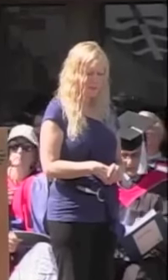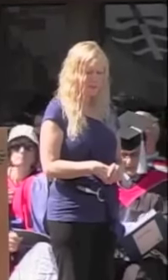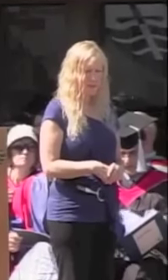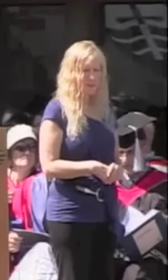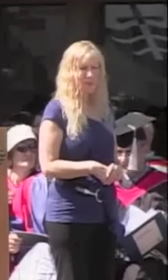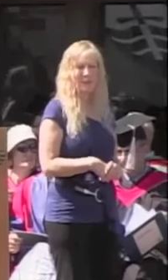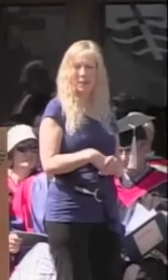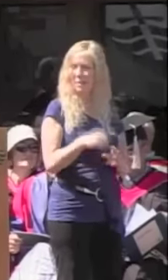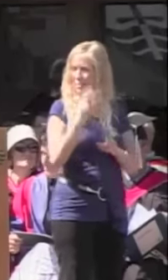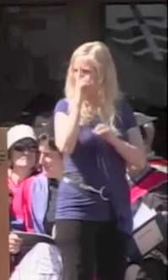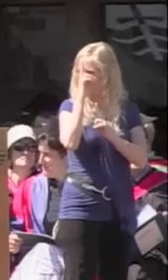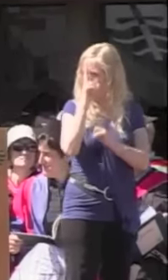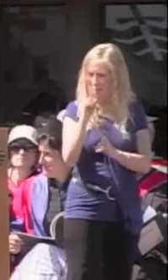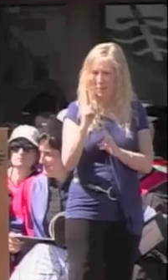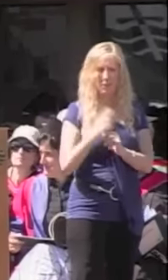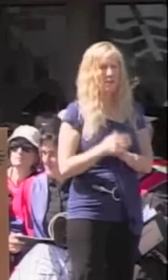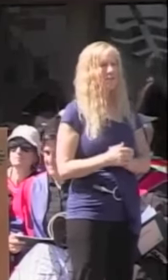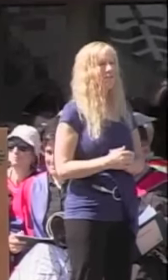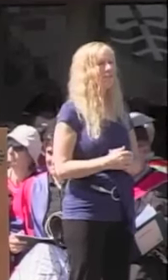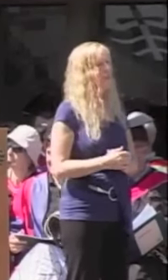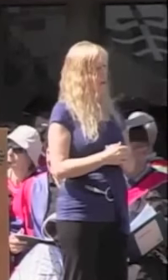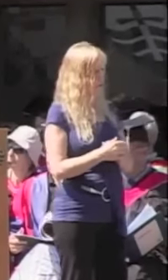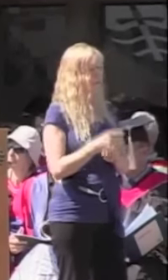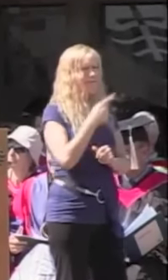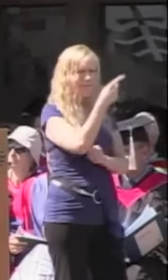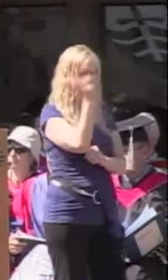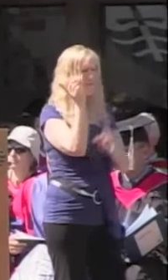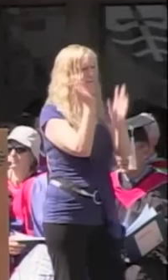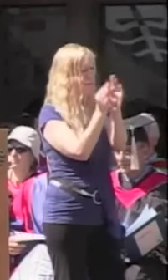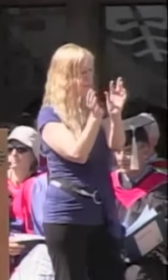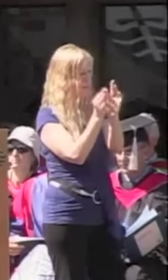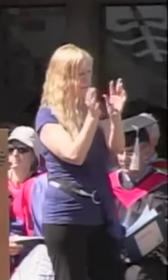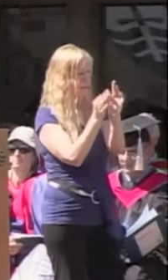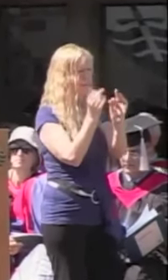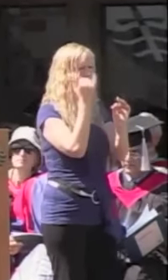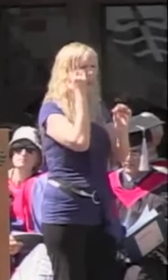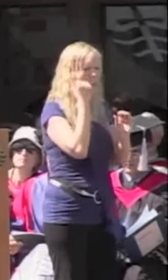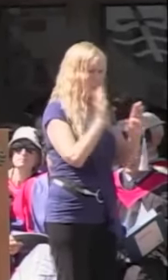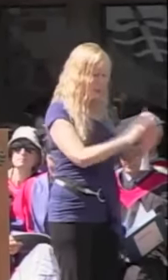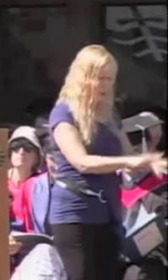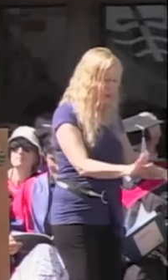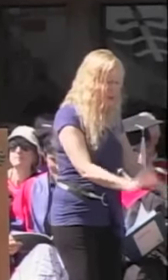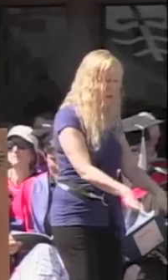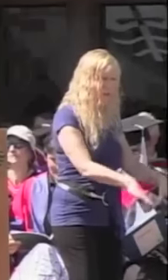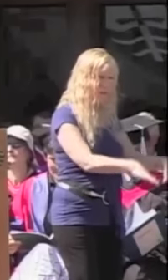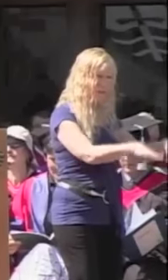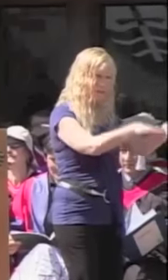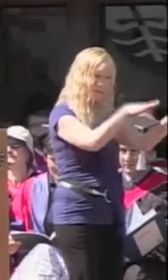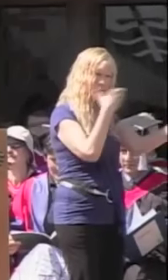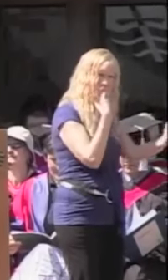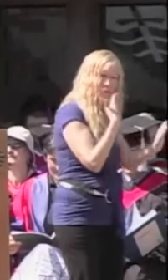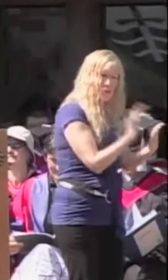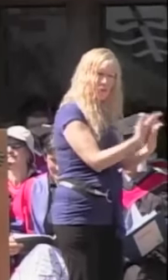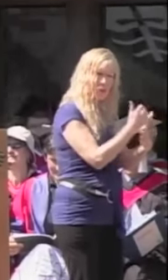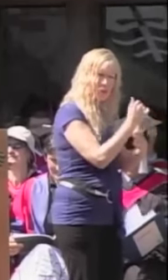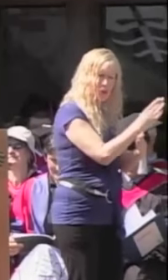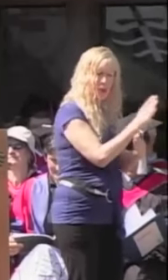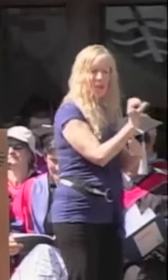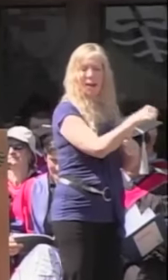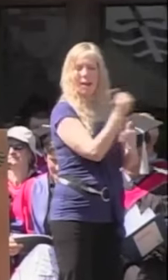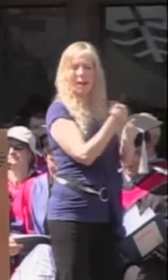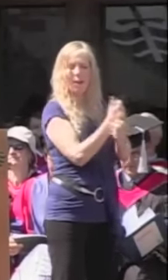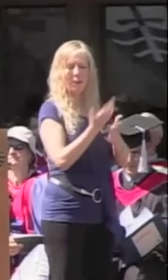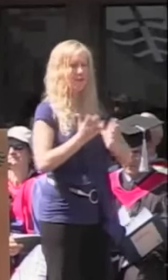Mr. Chancellor, it has been said that if we raise our children well, most other things will take care of